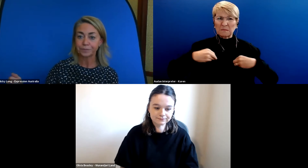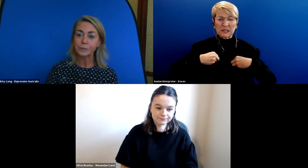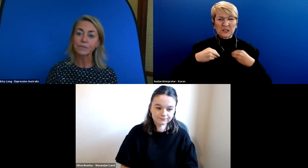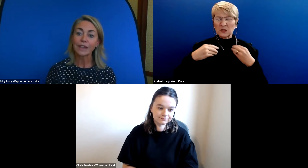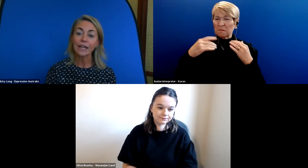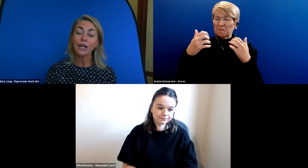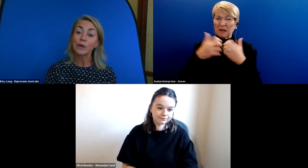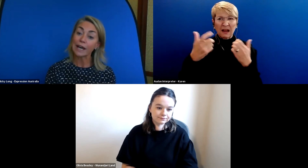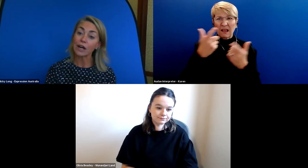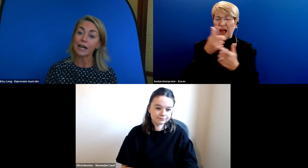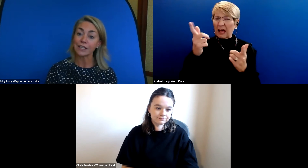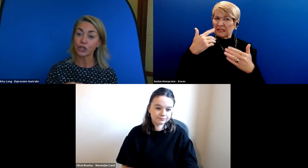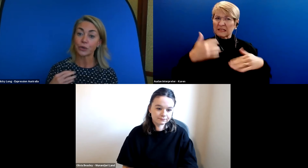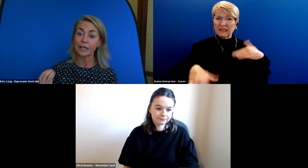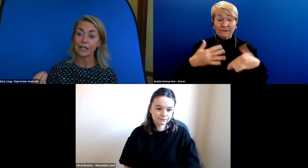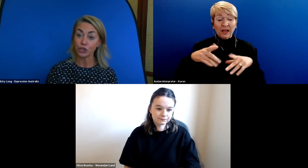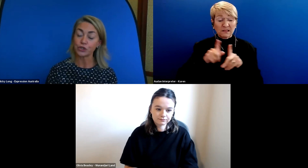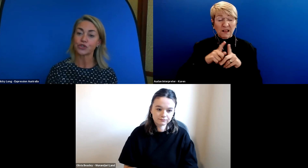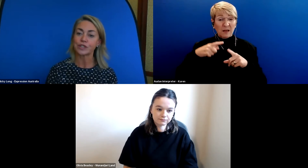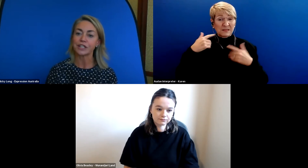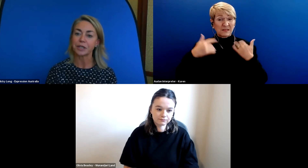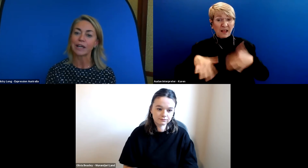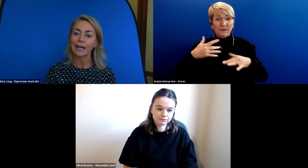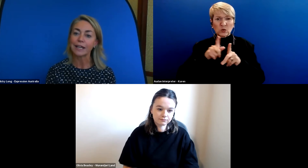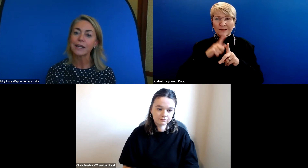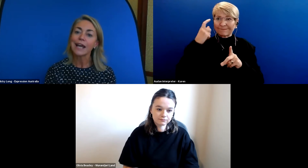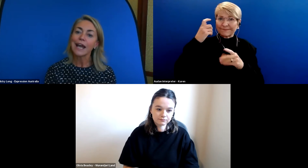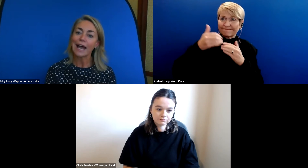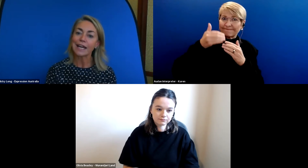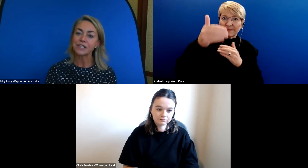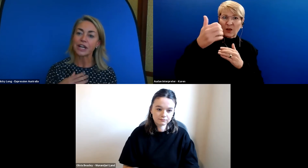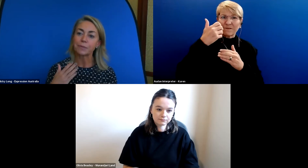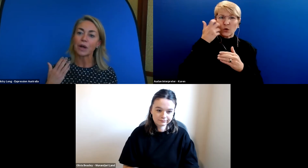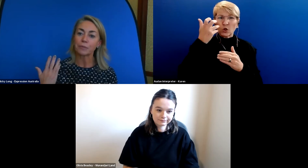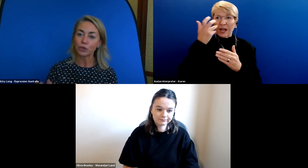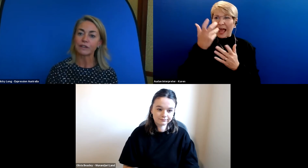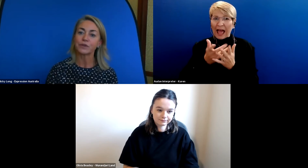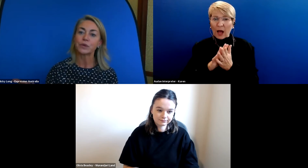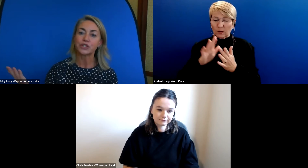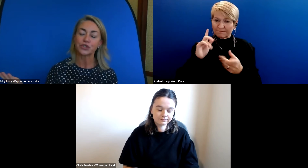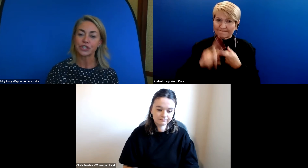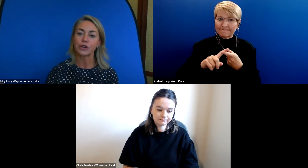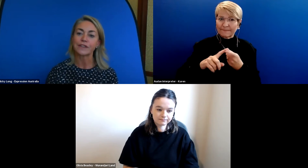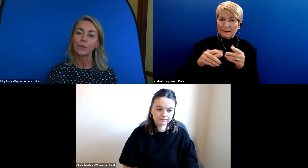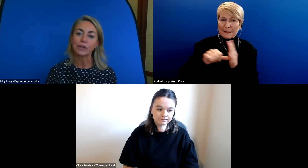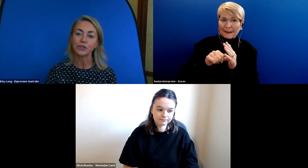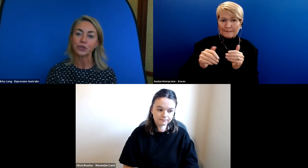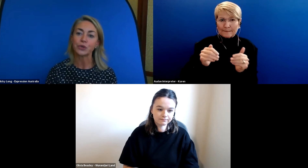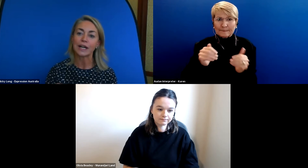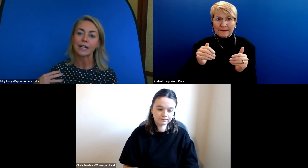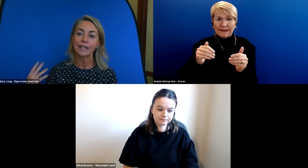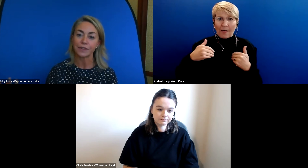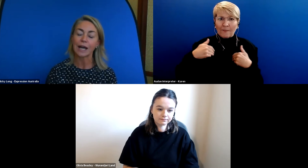future. We are undergoing a new strategic plan, and I'm looking forward to sharing that with